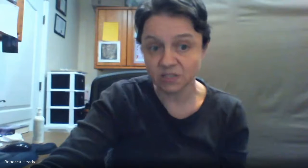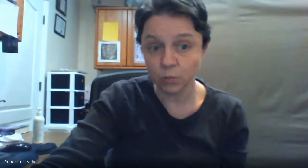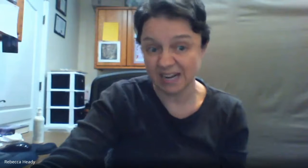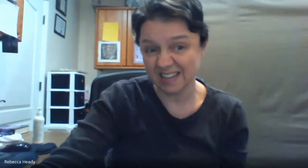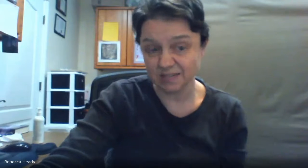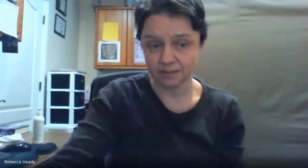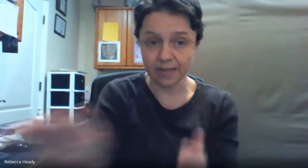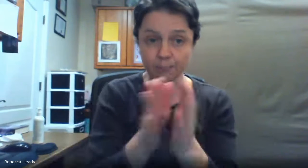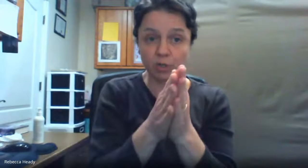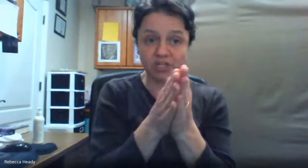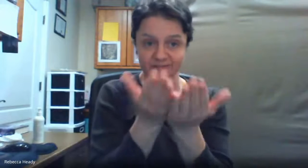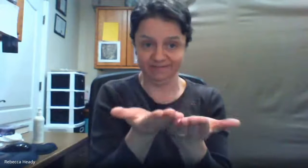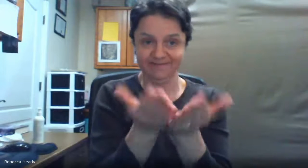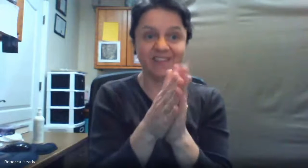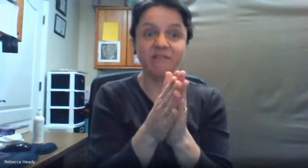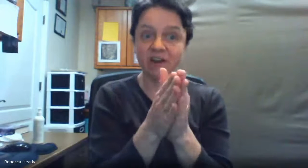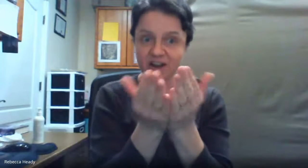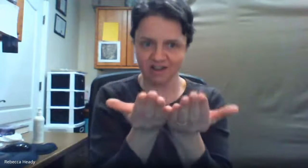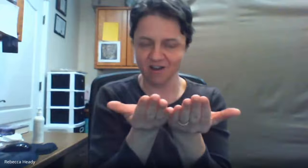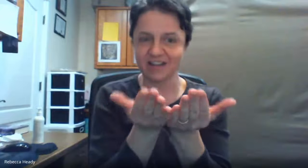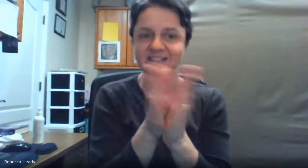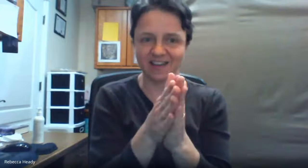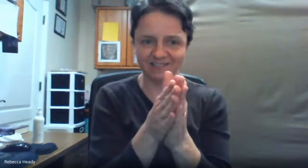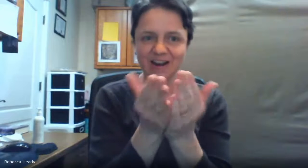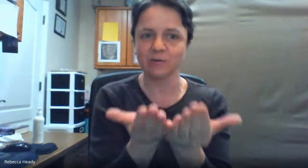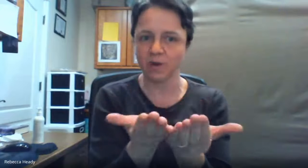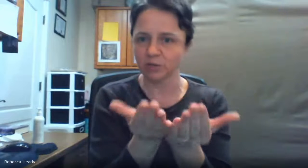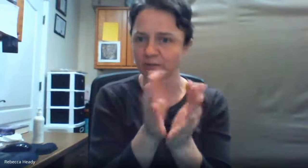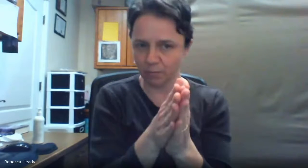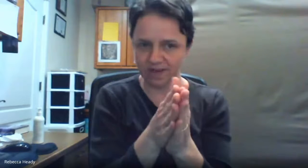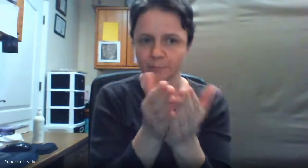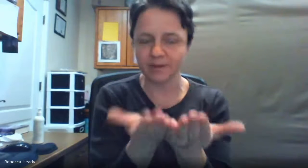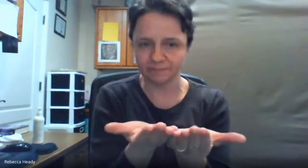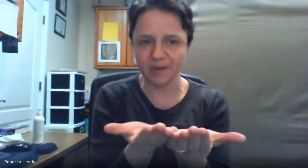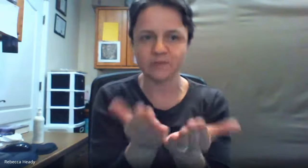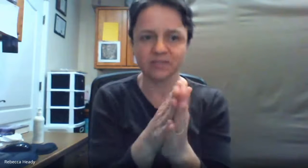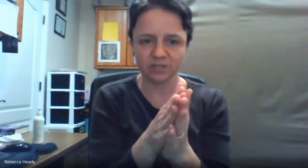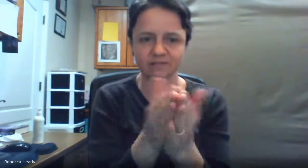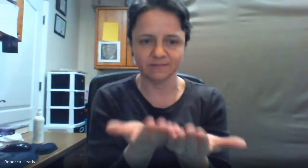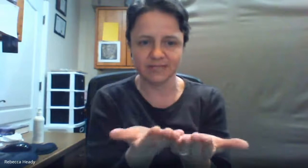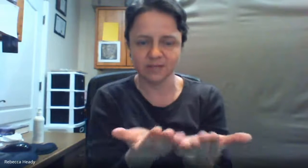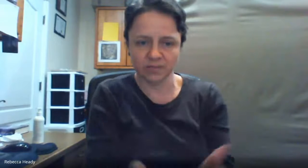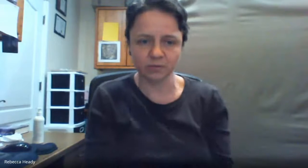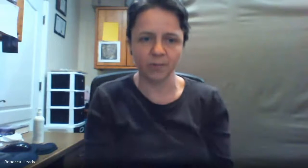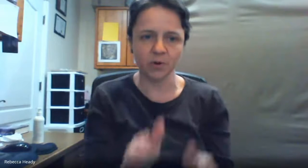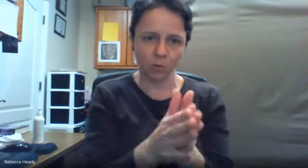related to what it is, like book. Very iconic sign, right? We haven't learned that one yet, but that one's a good, easy one to remember. You're opening